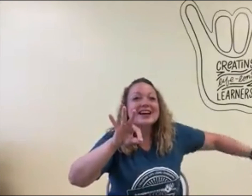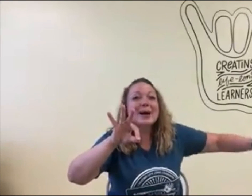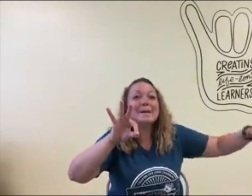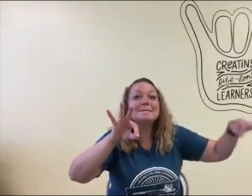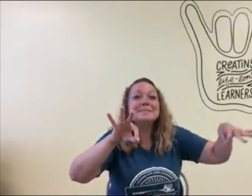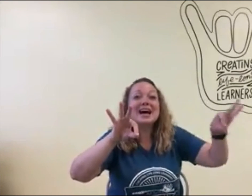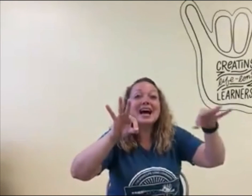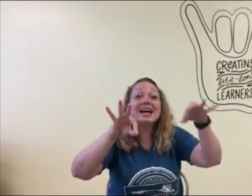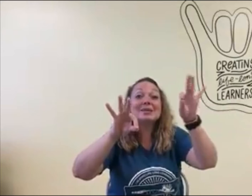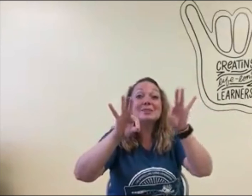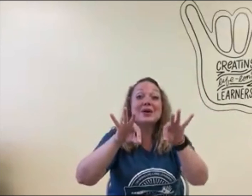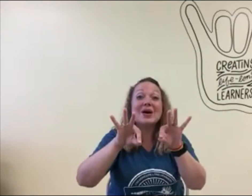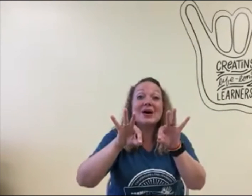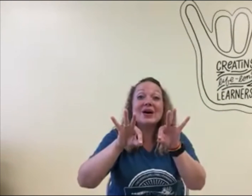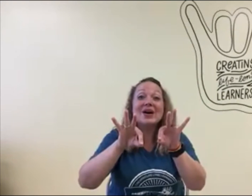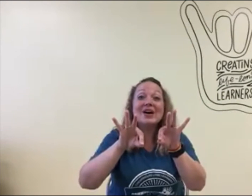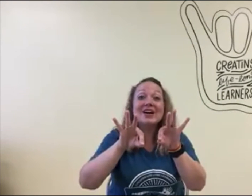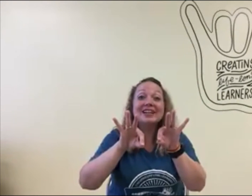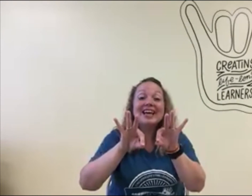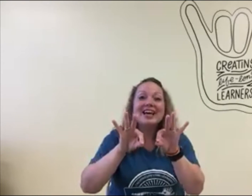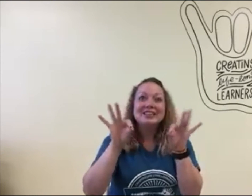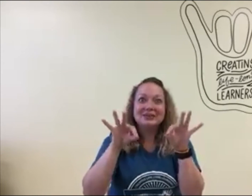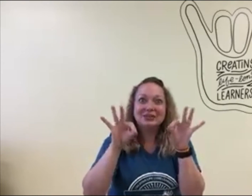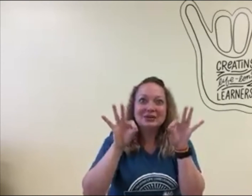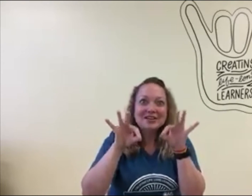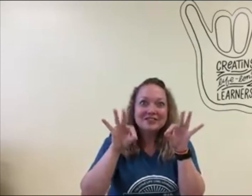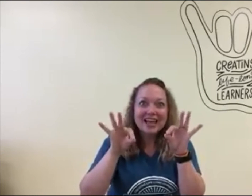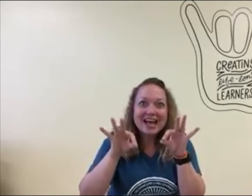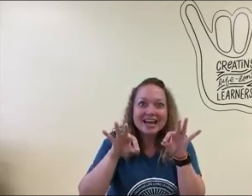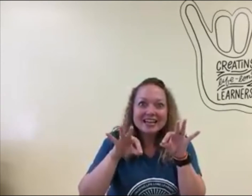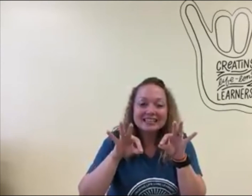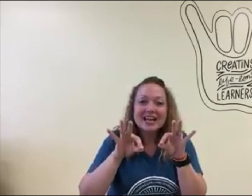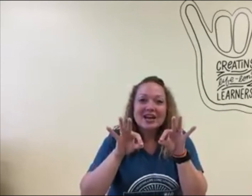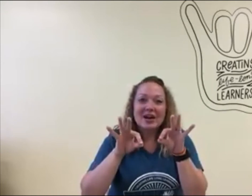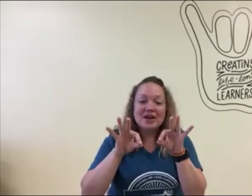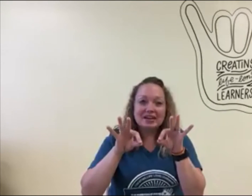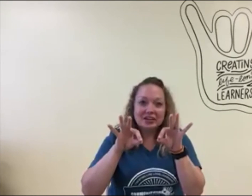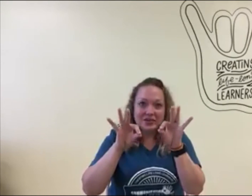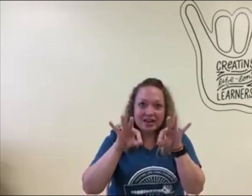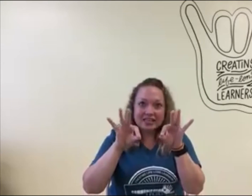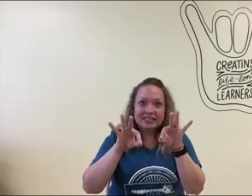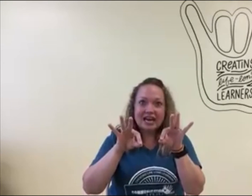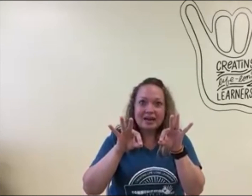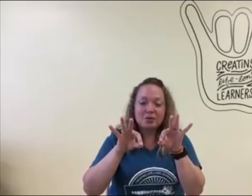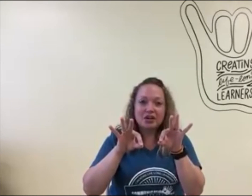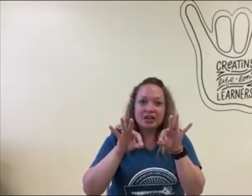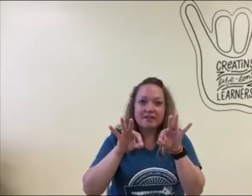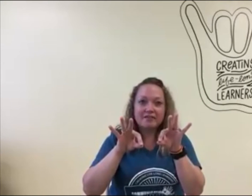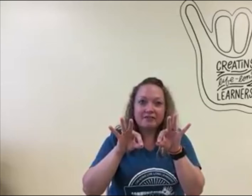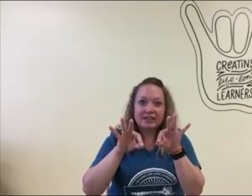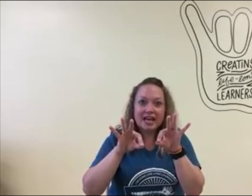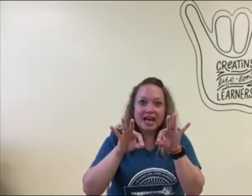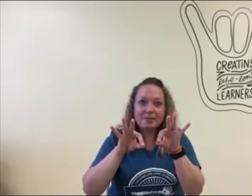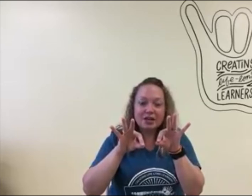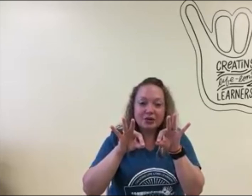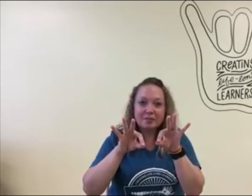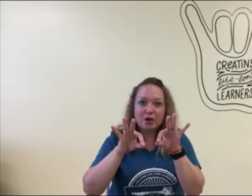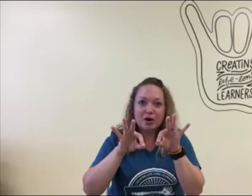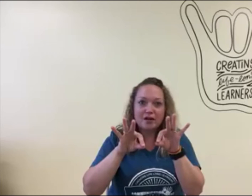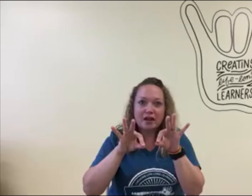come back, Paul. Those are our flies. All right, are you ready? This time we're gonna fly Peter and Paul up